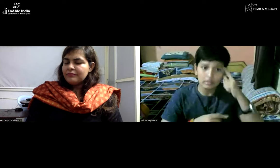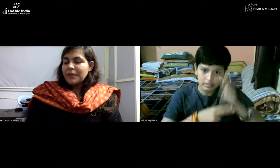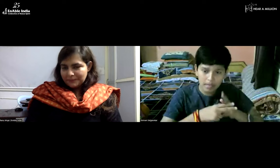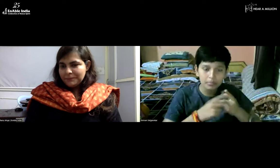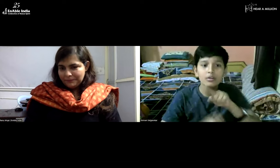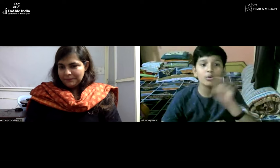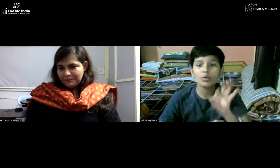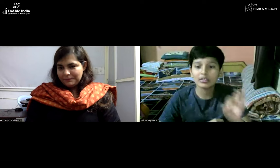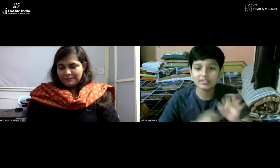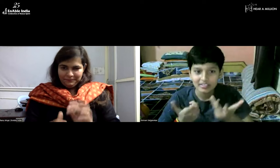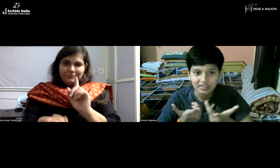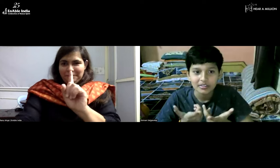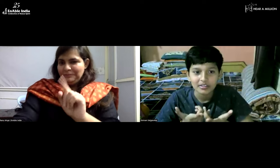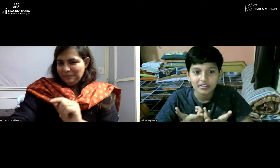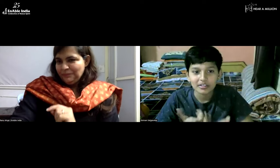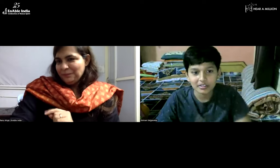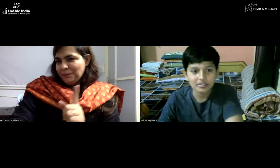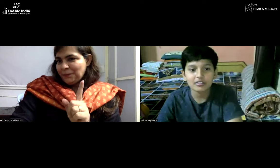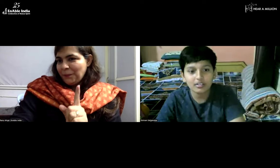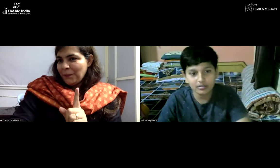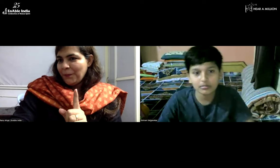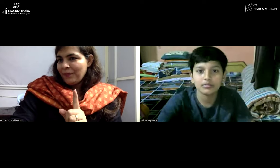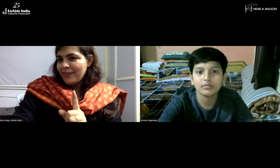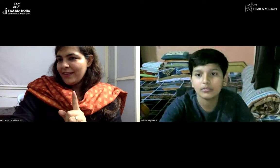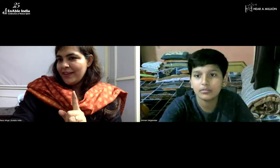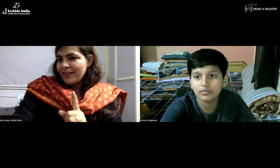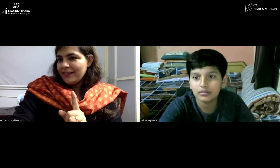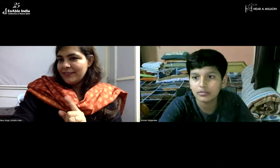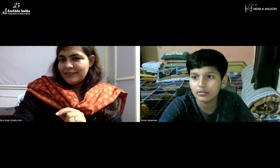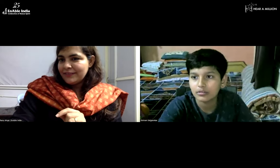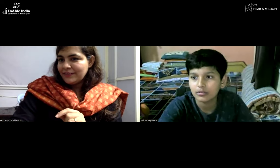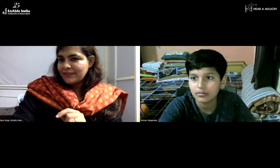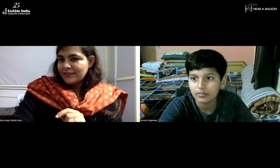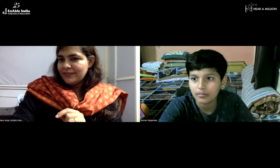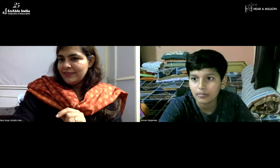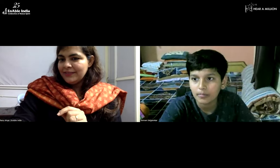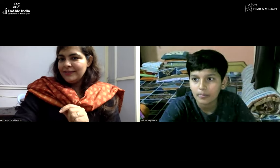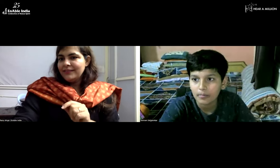you want to, there's this interest to know something more, right?